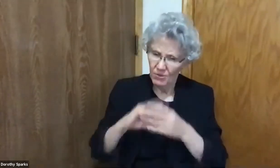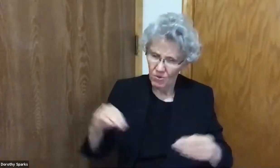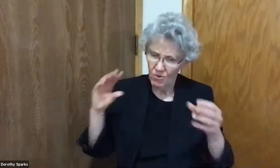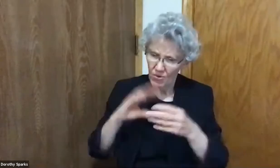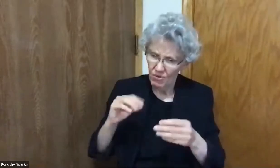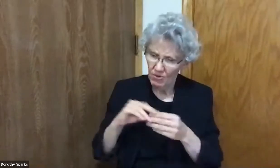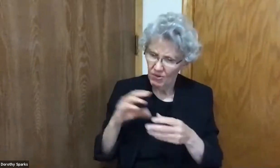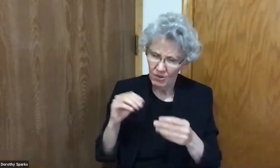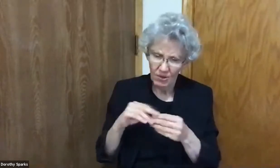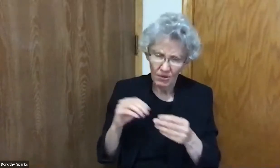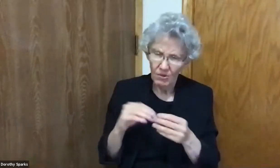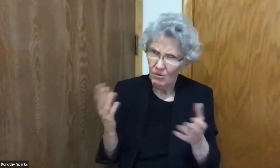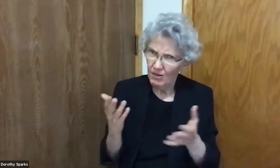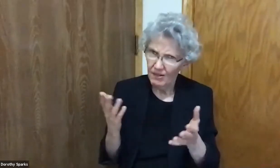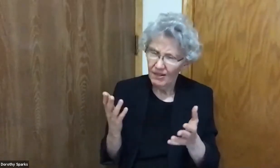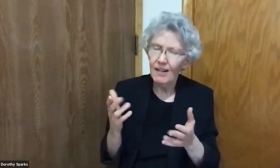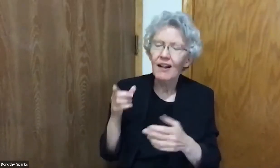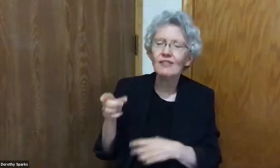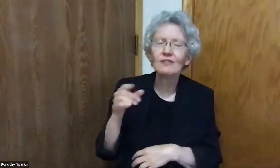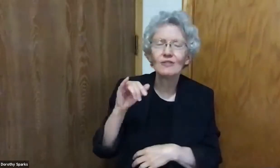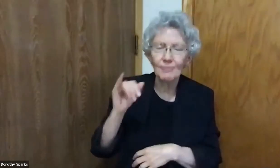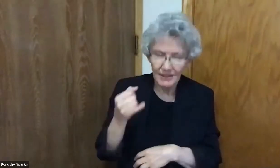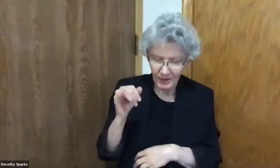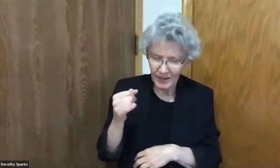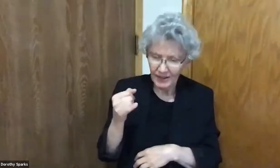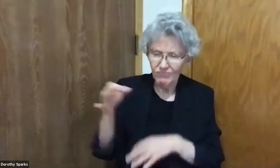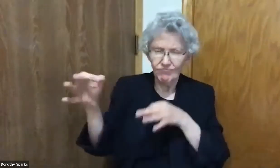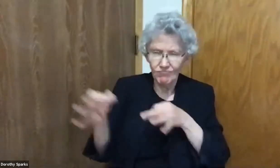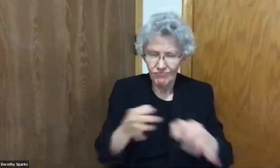what they wrote on in the ancient days.